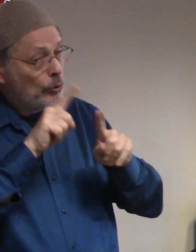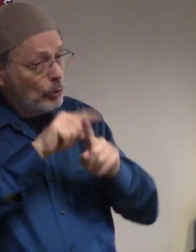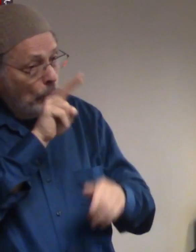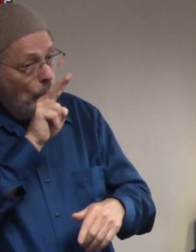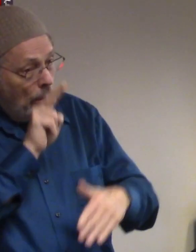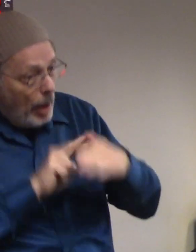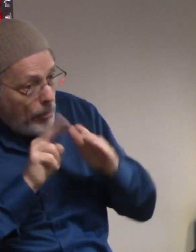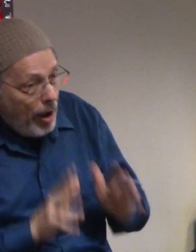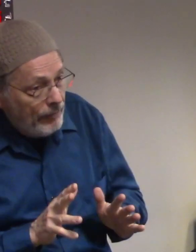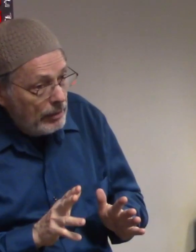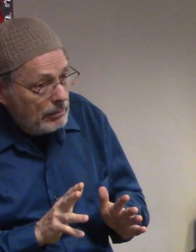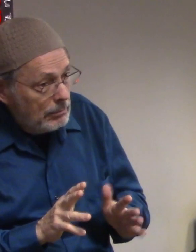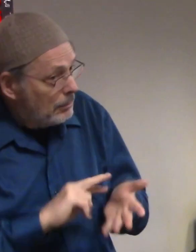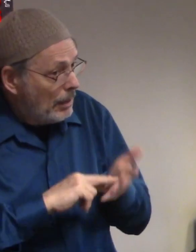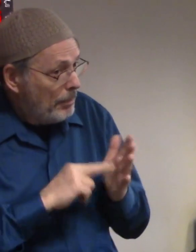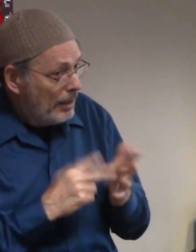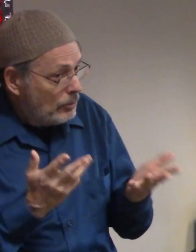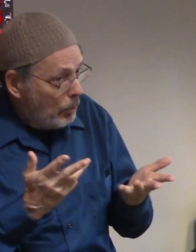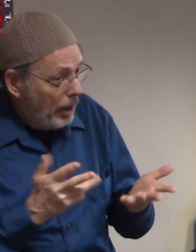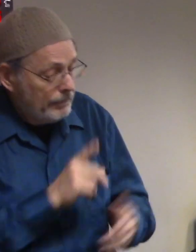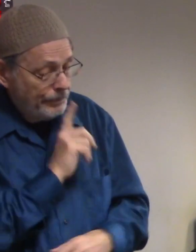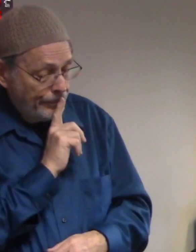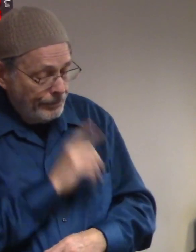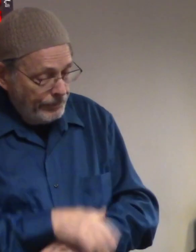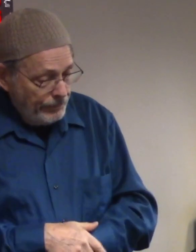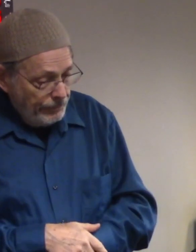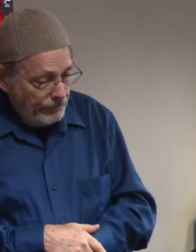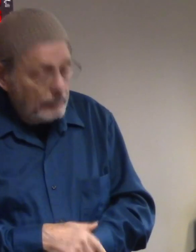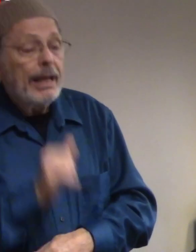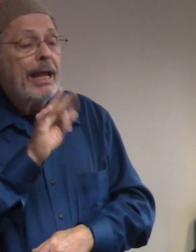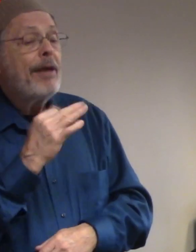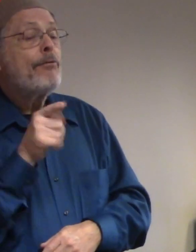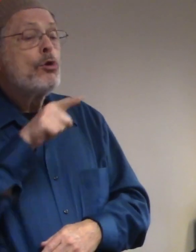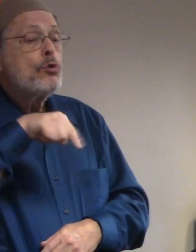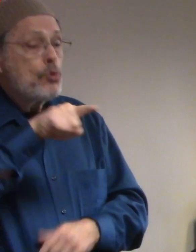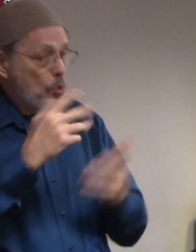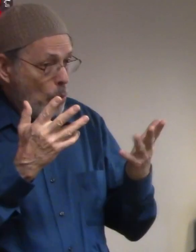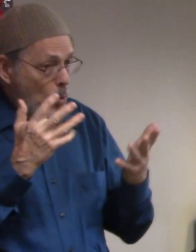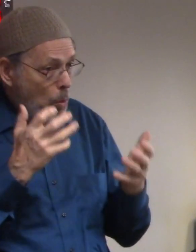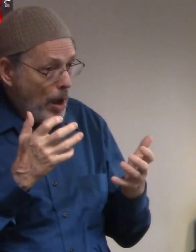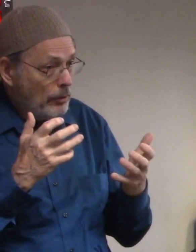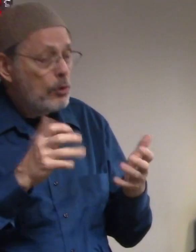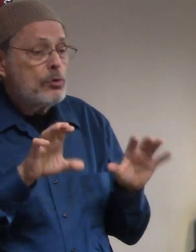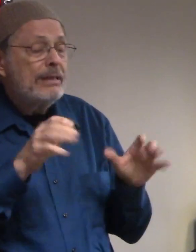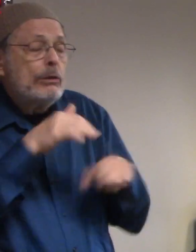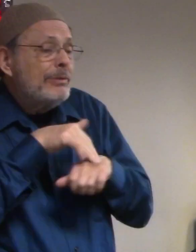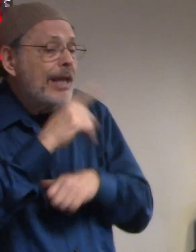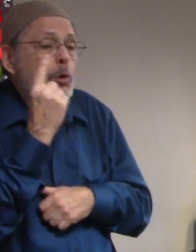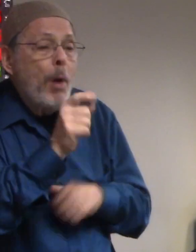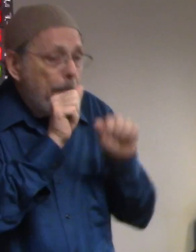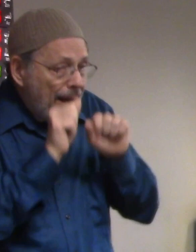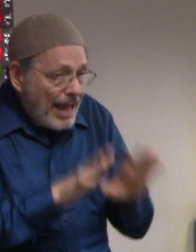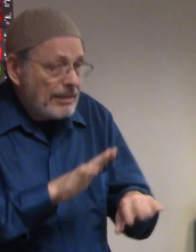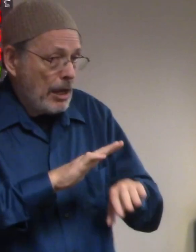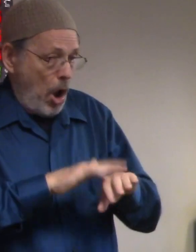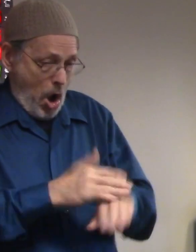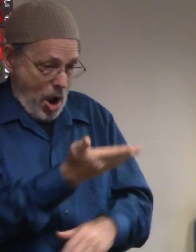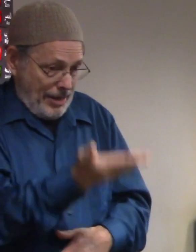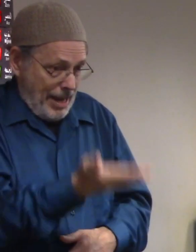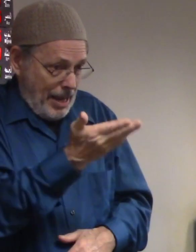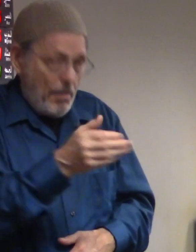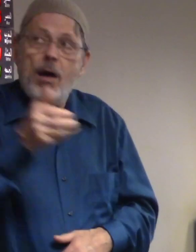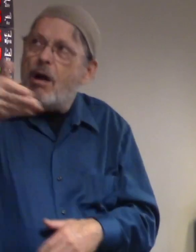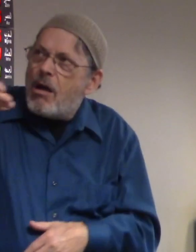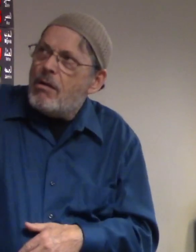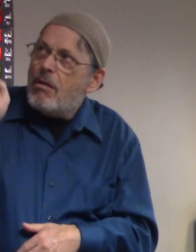alayya wahidin, sallallahu alayhi bi ashr. That if one of you sends one blessing upon me, Allah sends